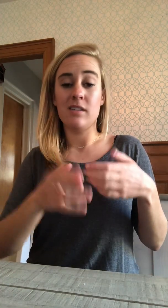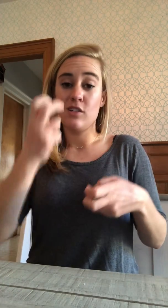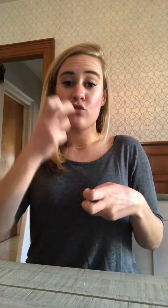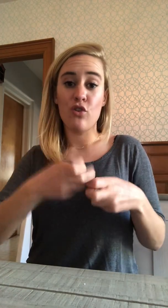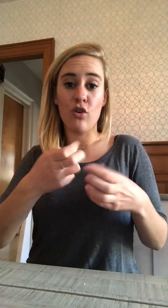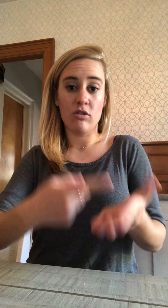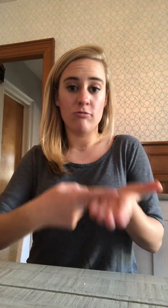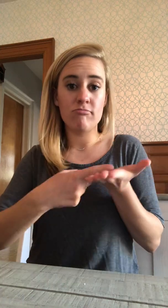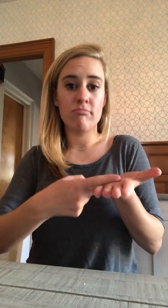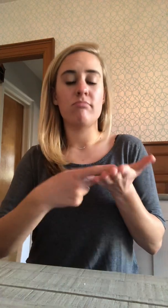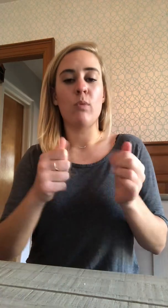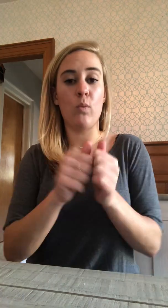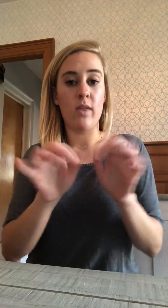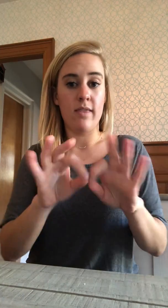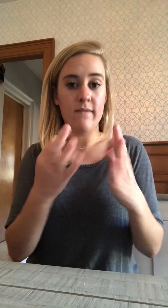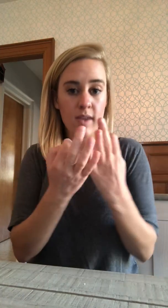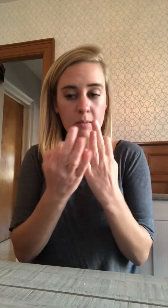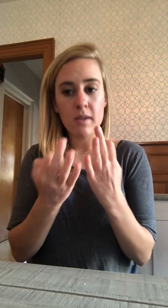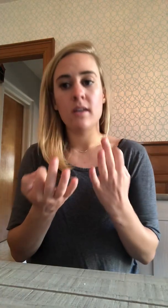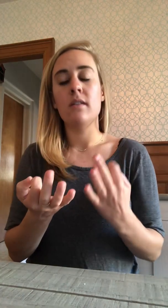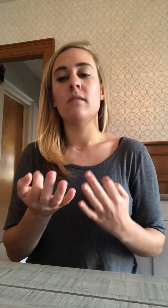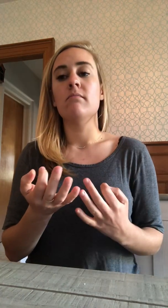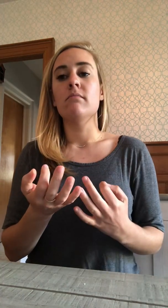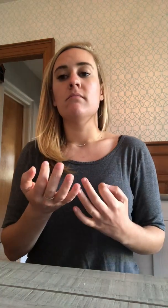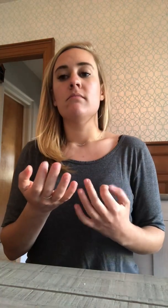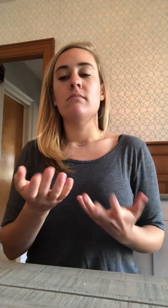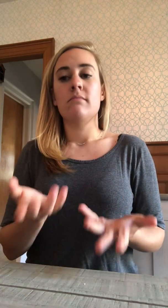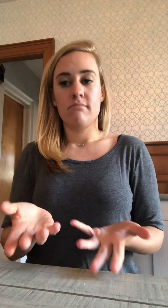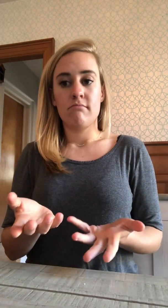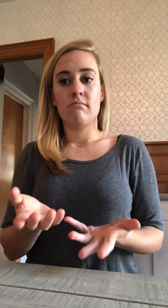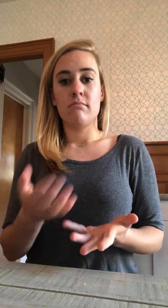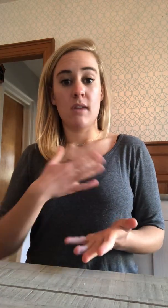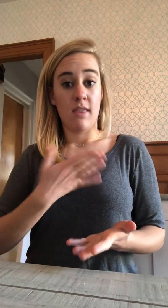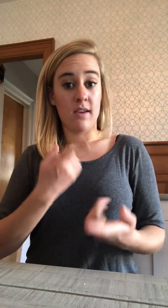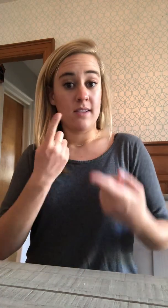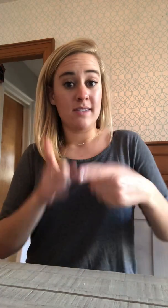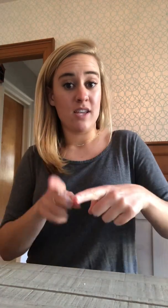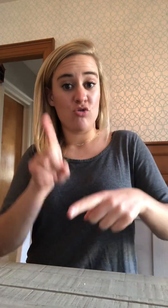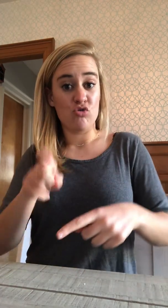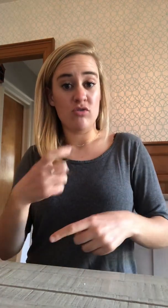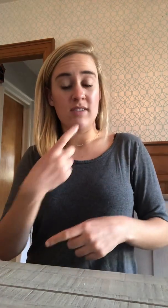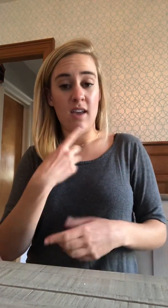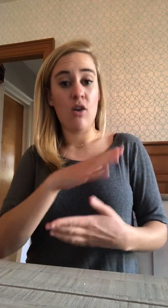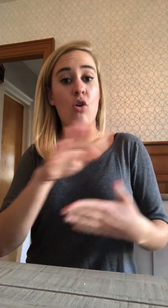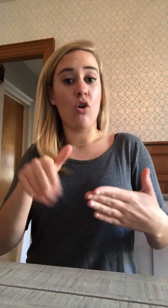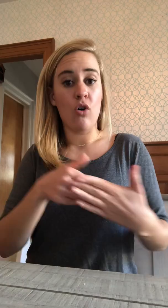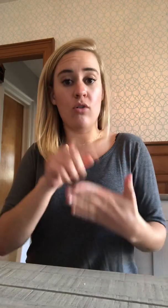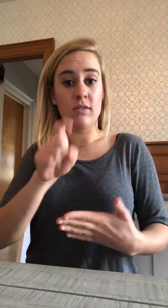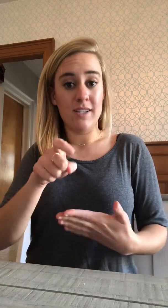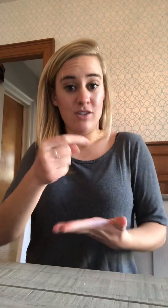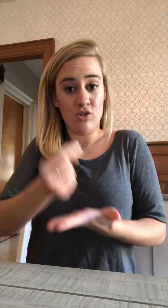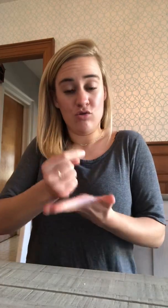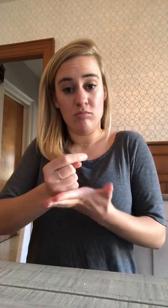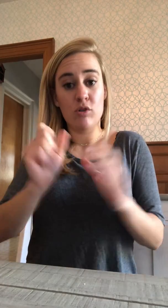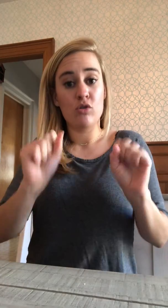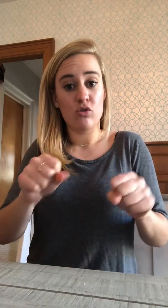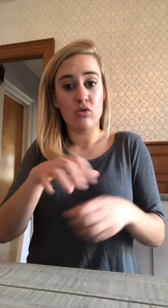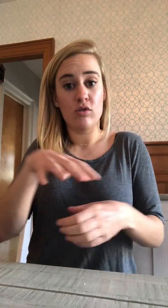family. When the consent should say something like, all necessary treatment, which could include extraction of some teeth,